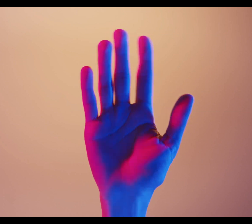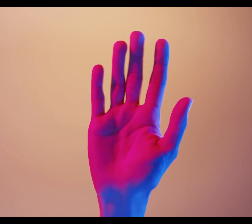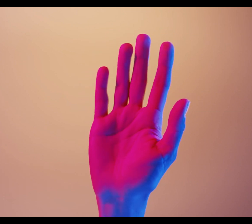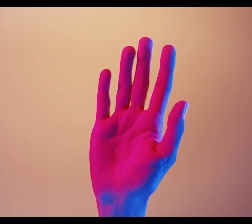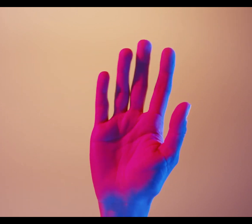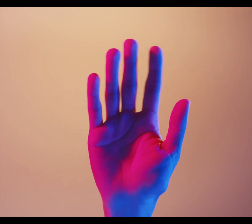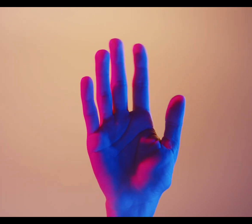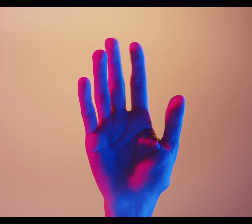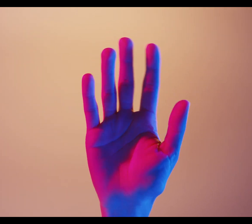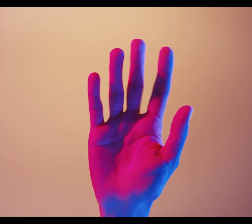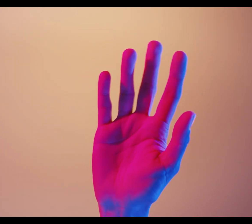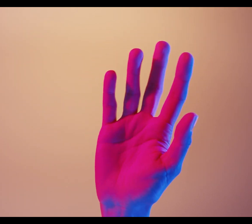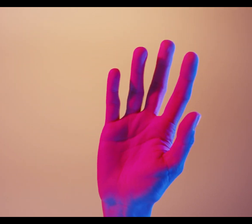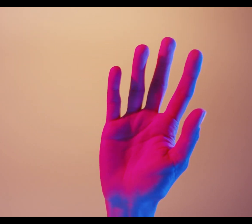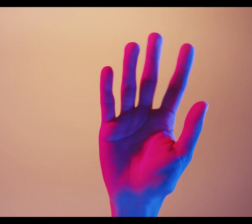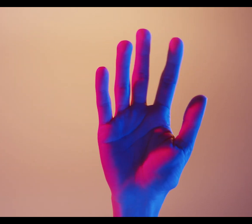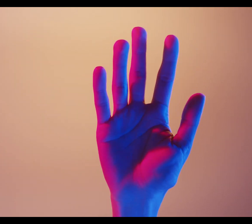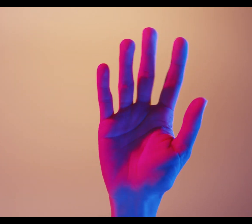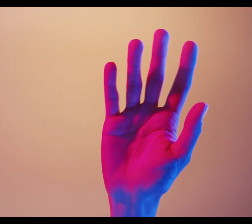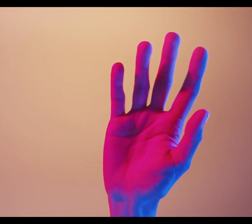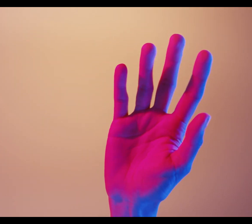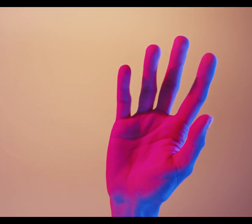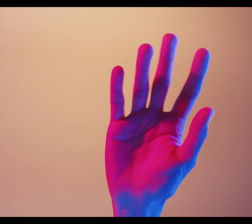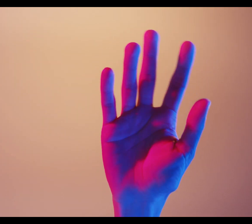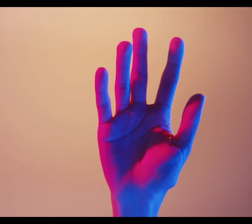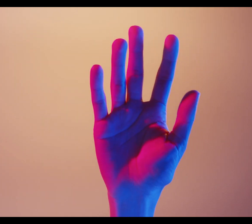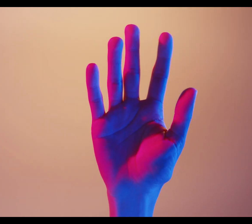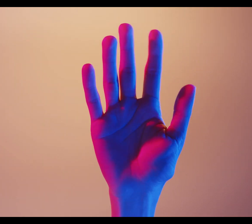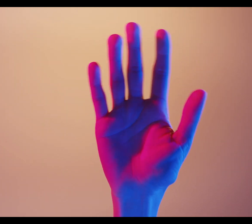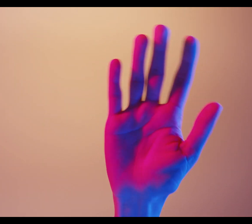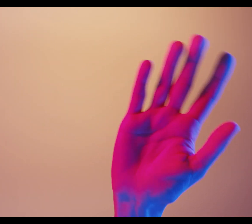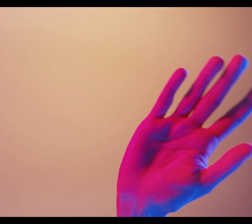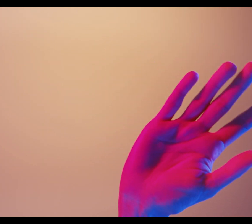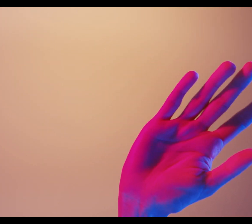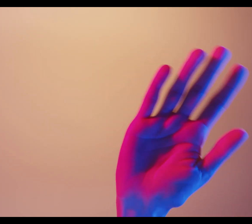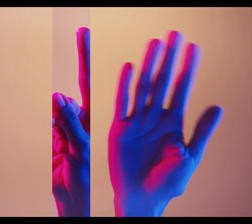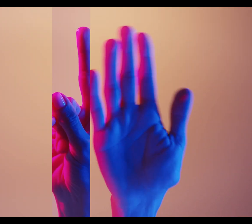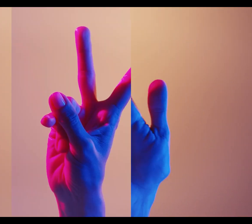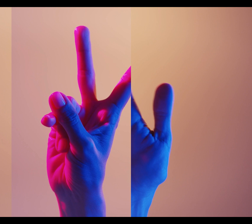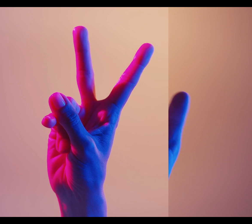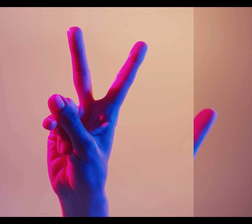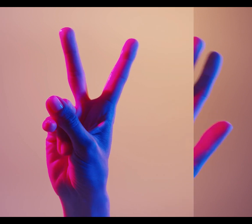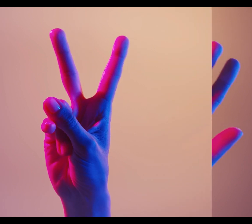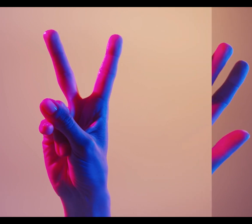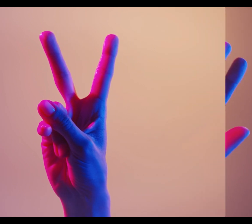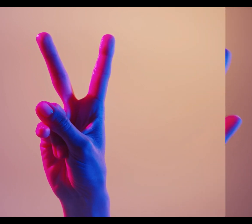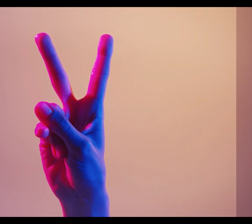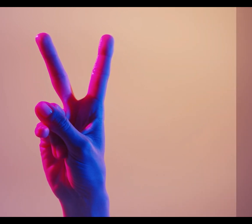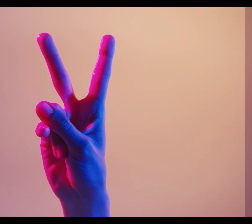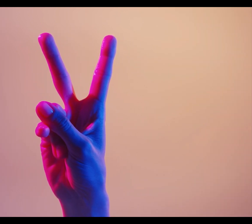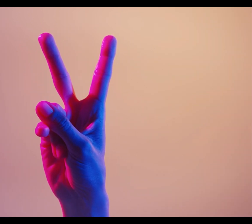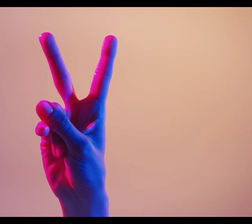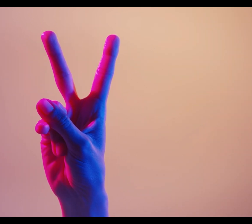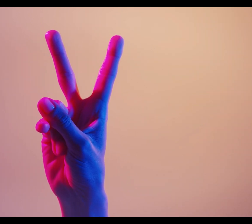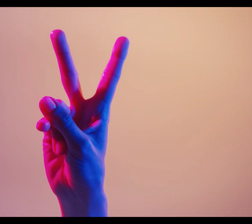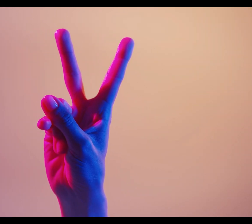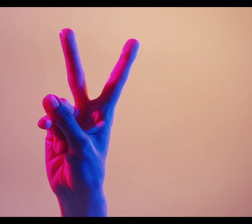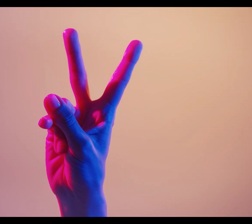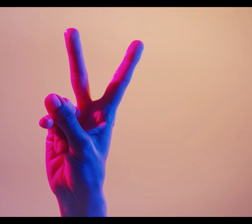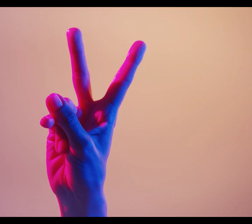What is non-deserve? Hello, I'm Christopher, welcome to my channel. First of all, leave your like and subscribe